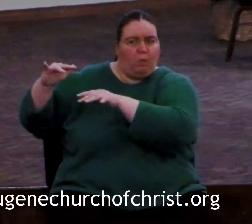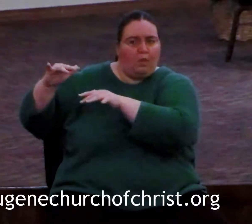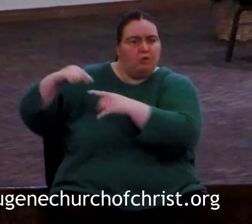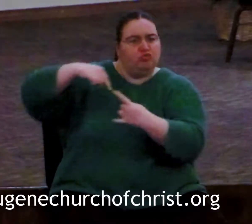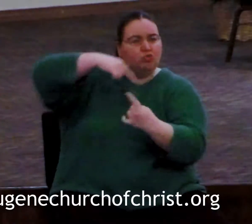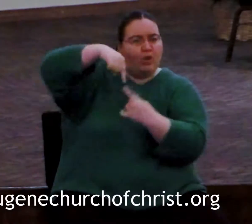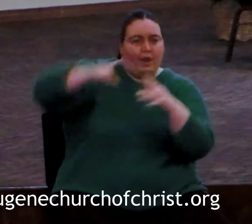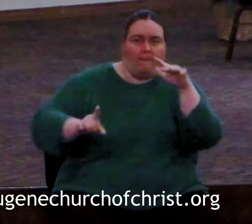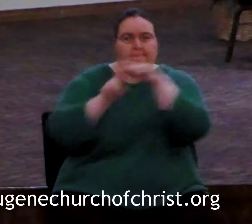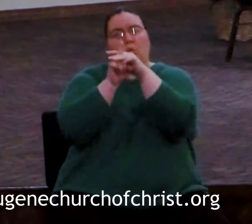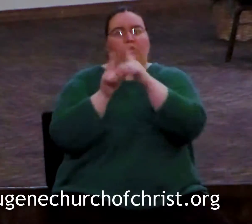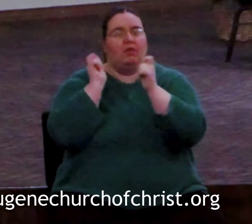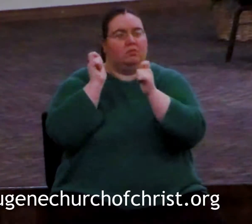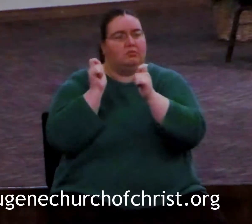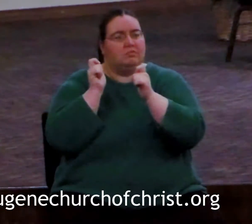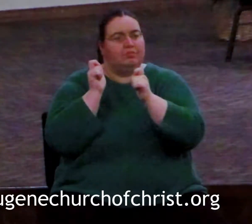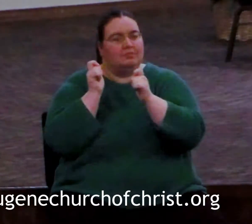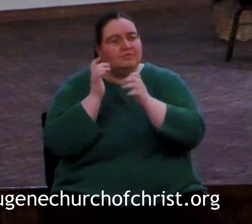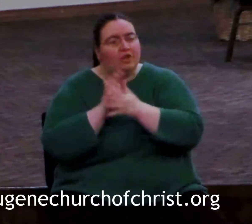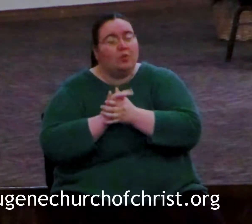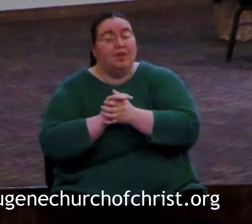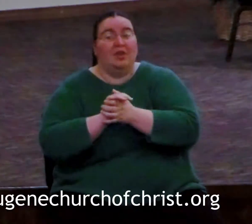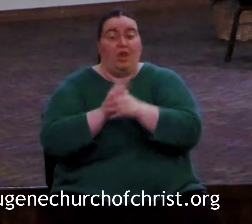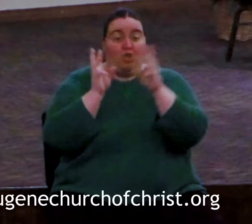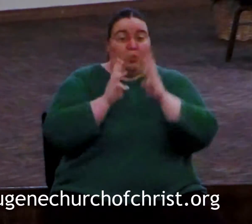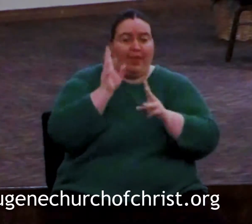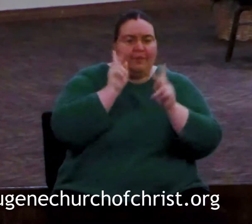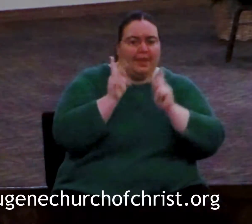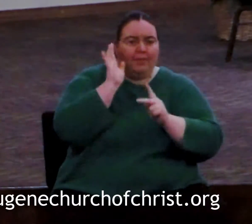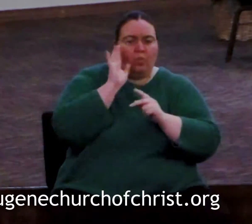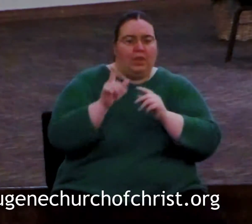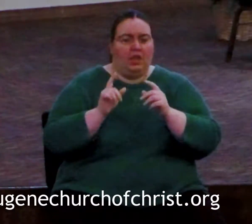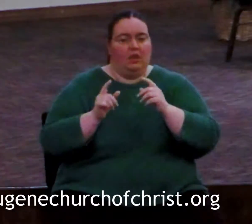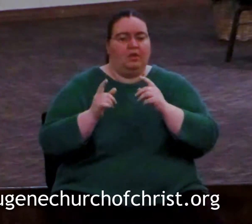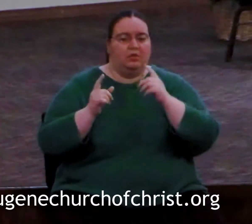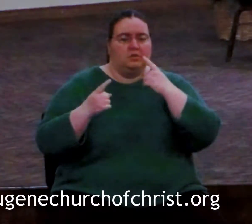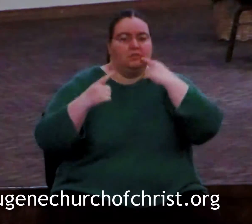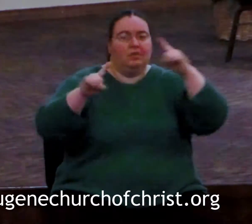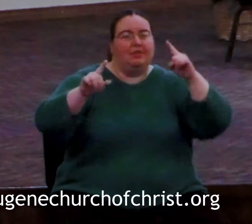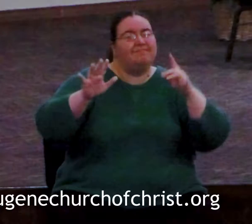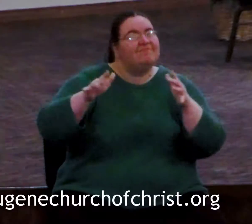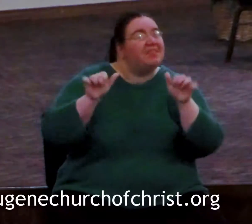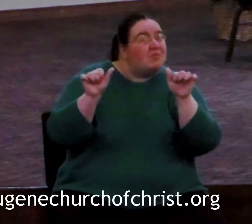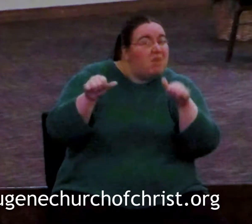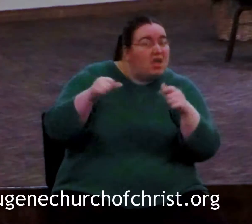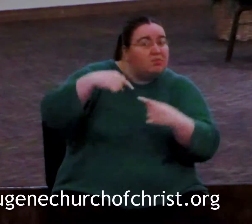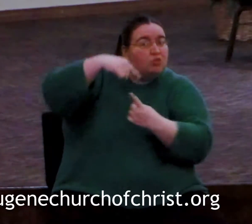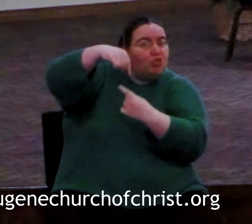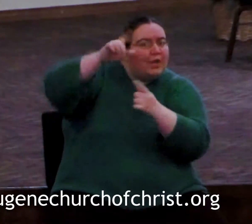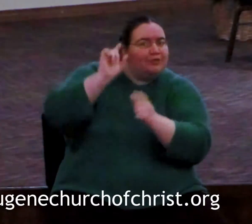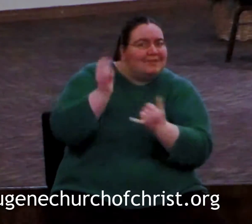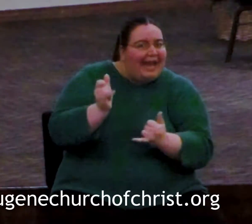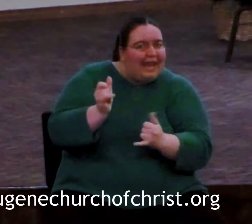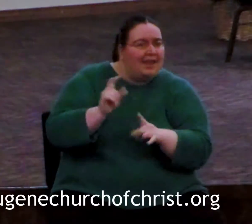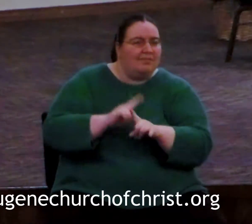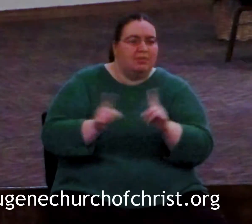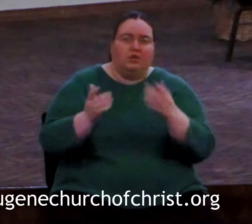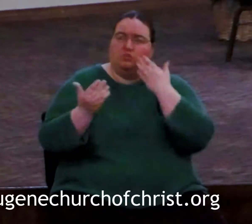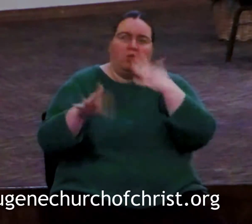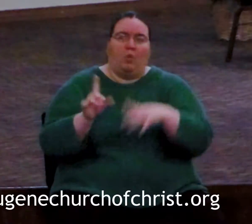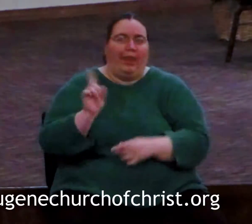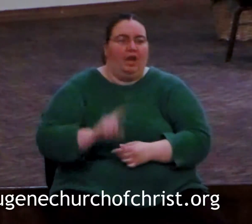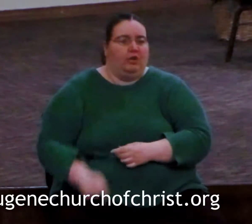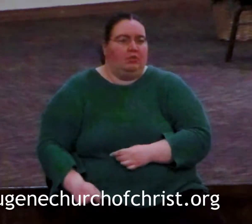see them get excited, and their tone changes, and they will tell you that there's a chance for tornadoes today, but they couldn't tell you exactly where there's going to